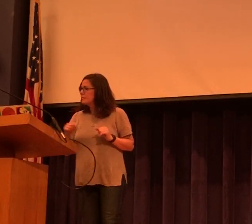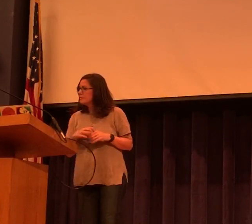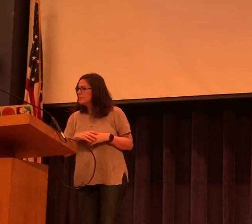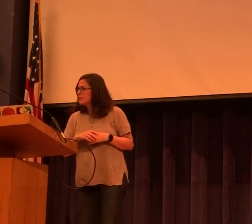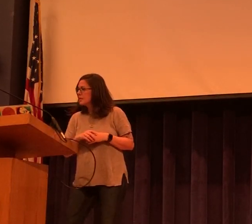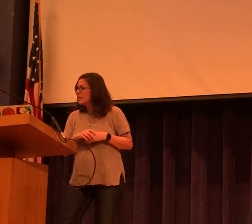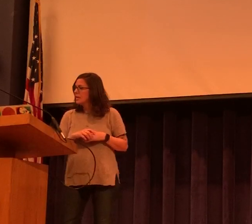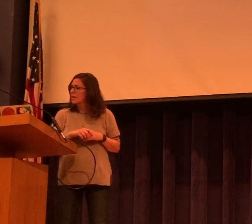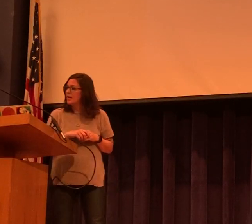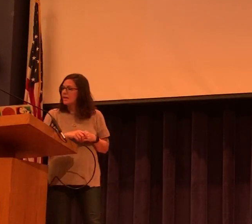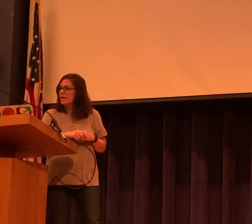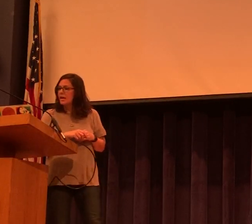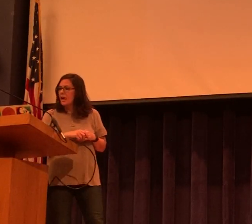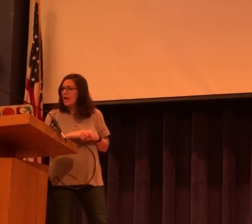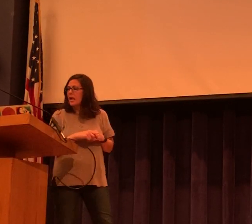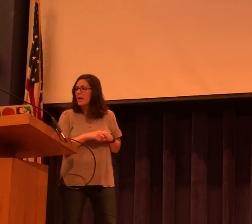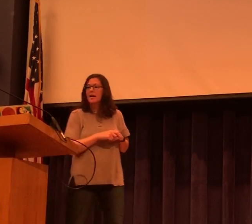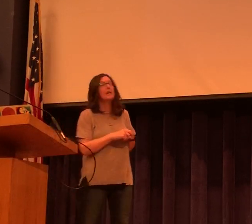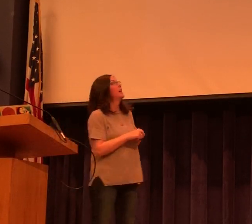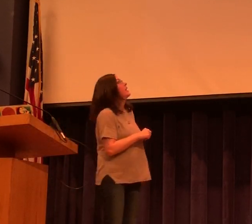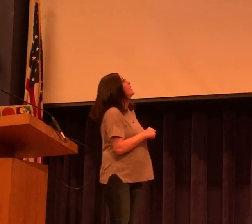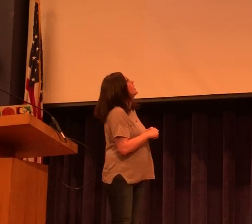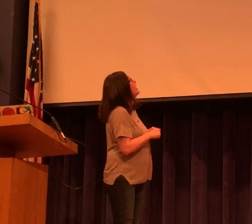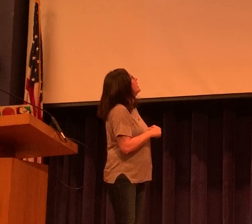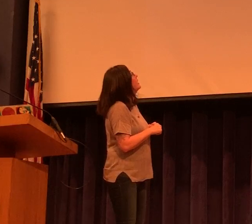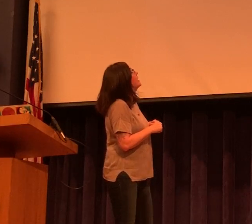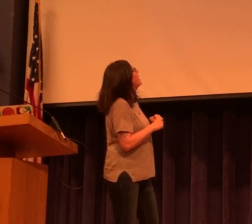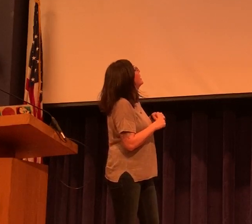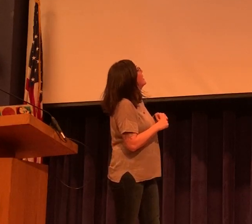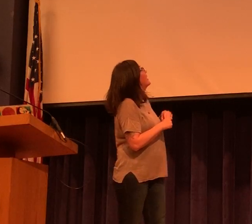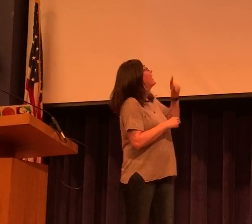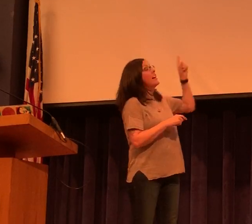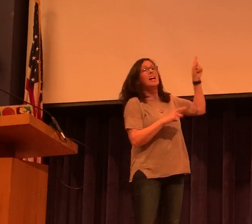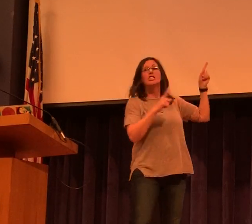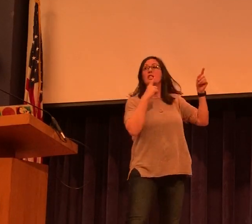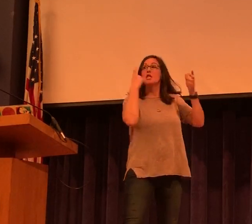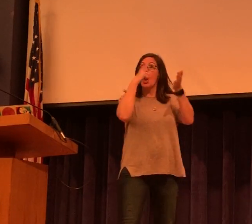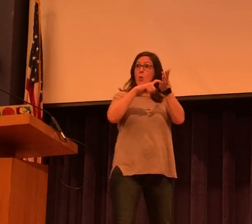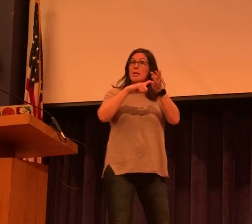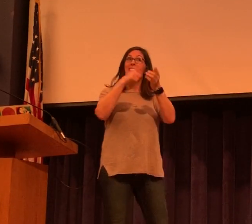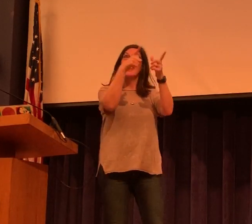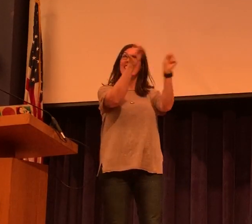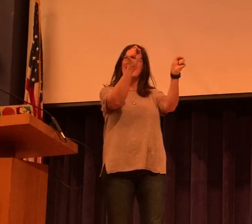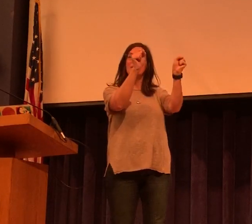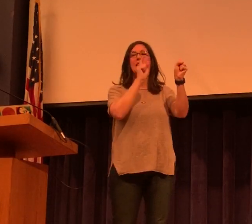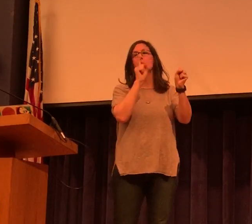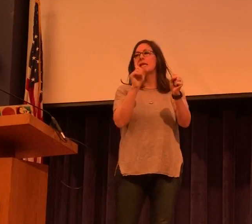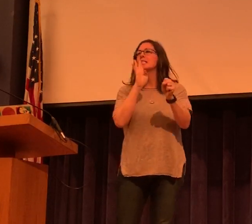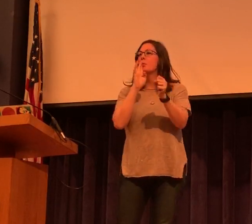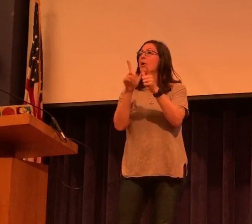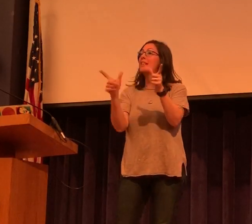of his core course offerings in his PhD programs in linguistics mentioned sign